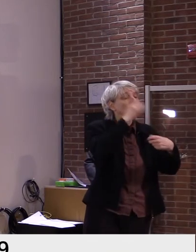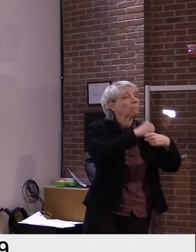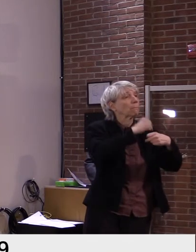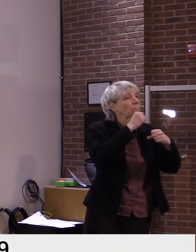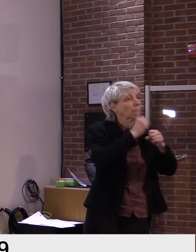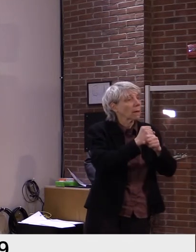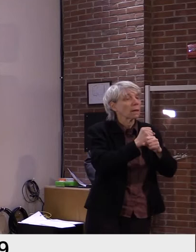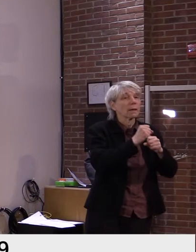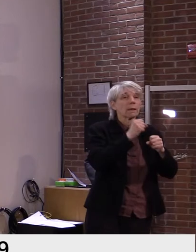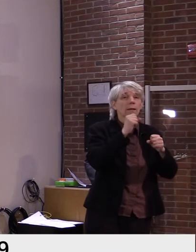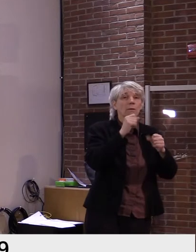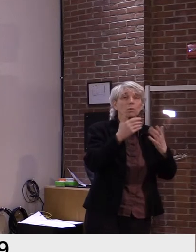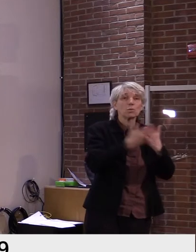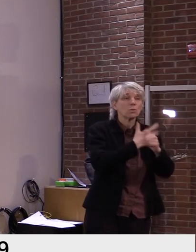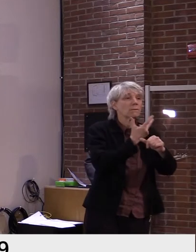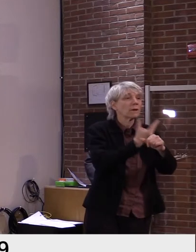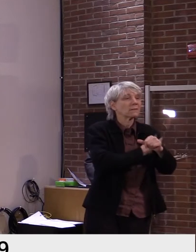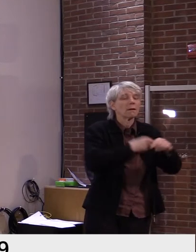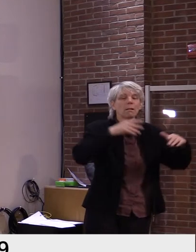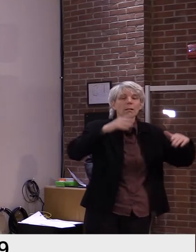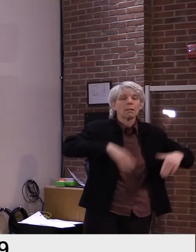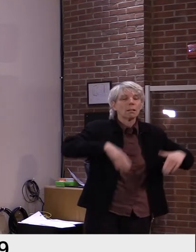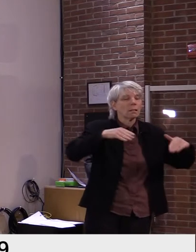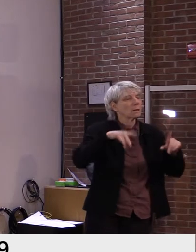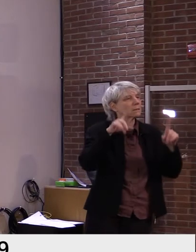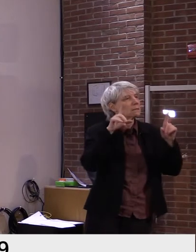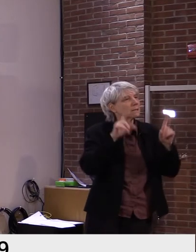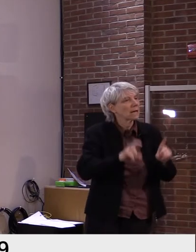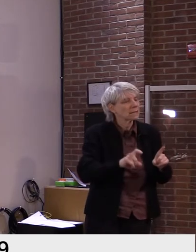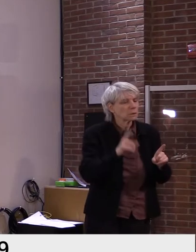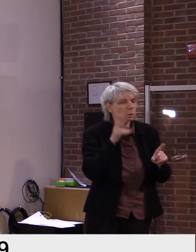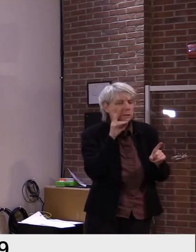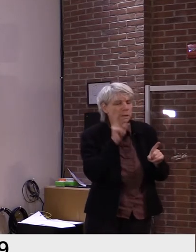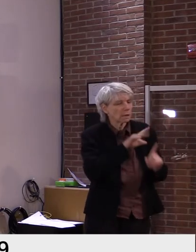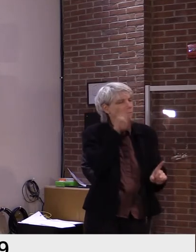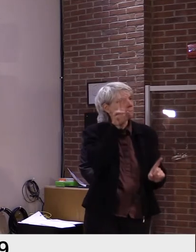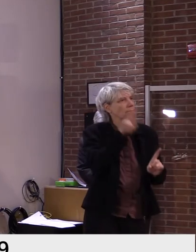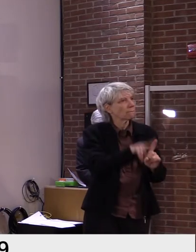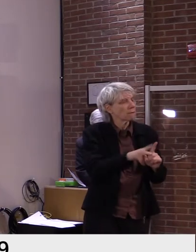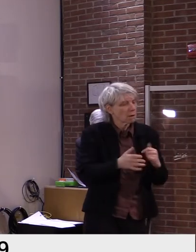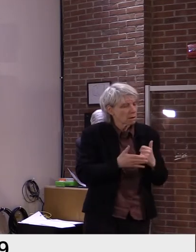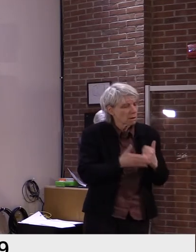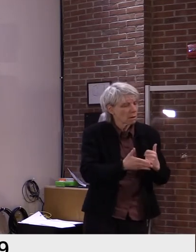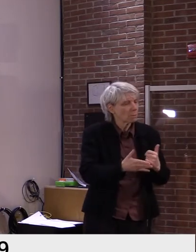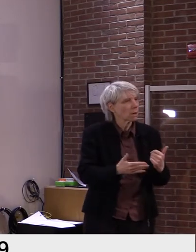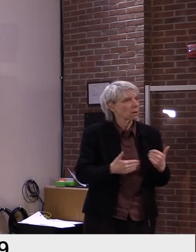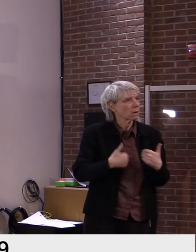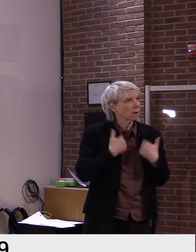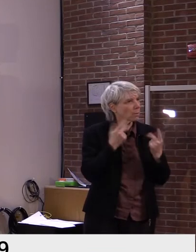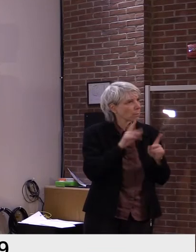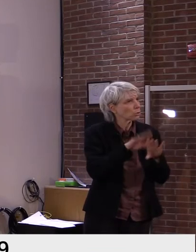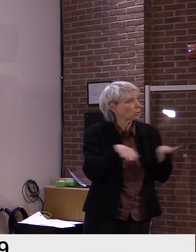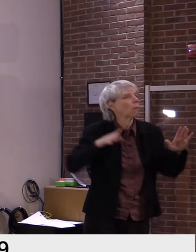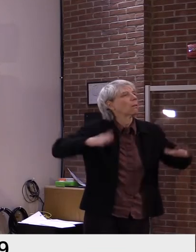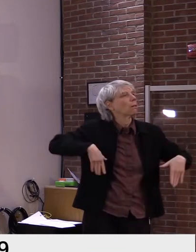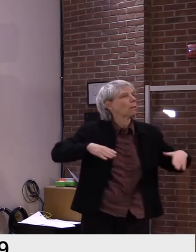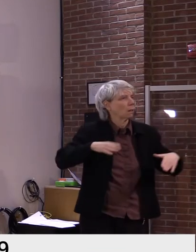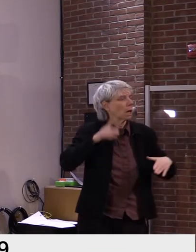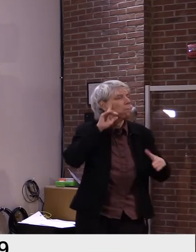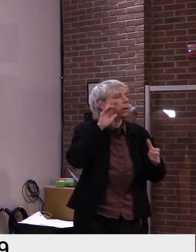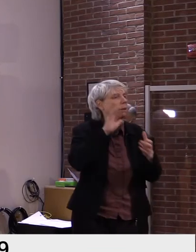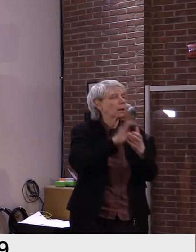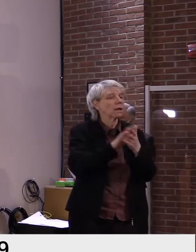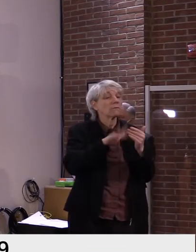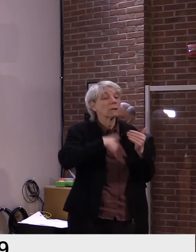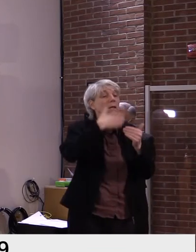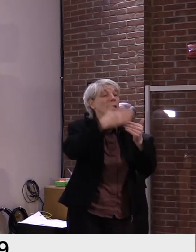the manufacturers haven't finished their trials. I'm sure that they're continuing with those. I believe that will be the next step, and